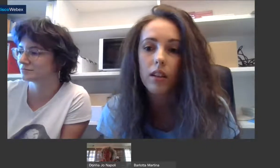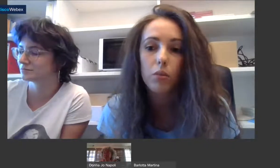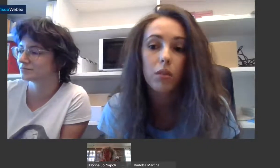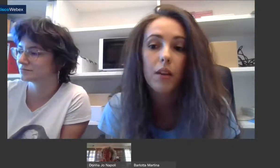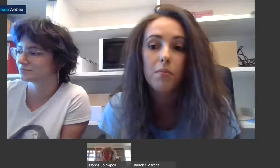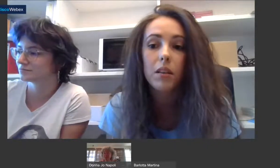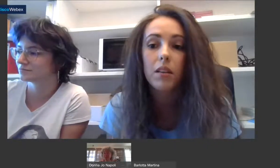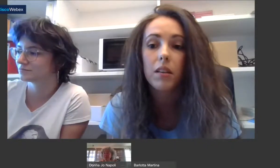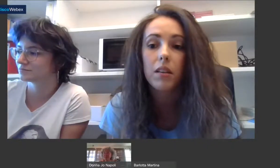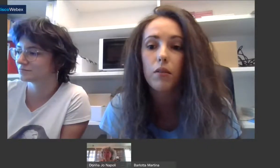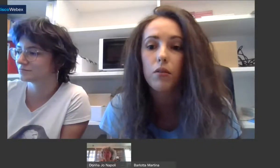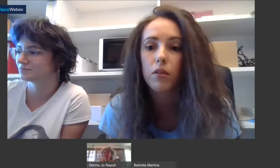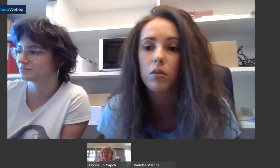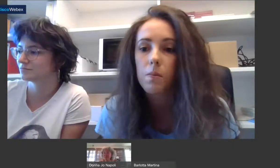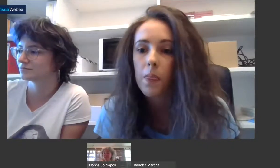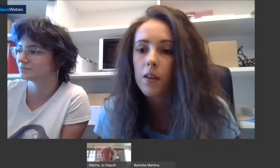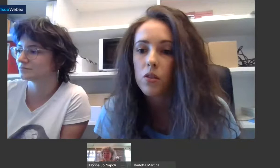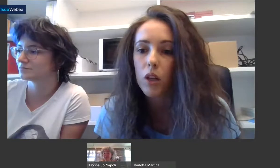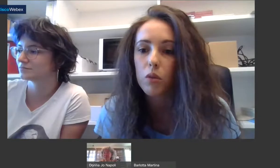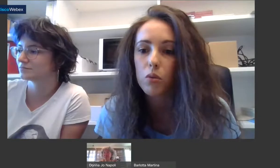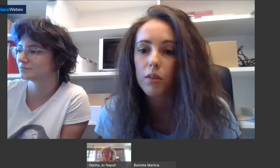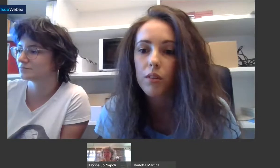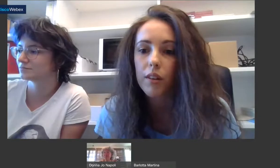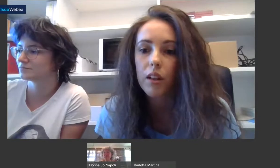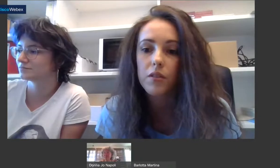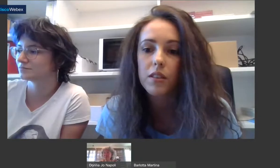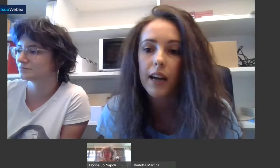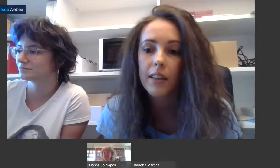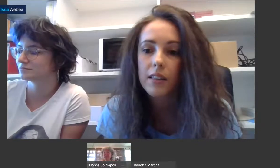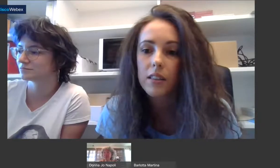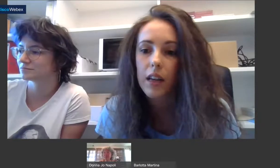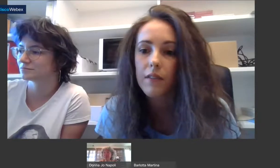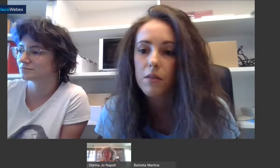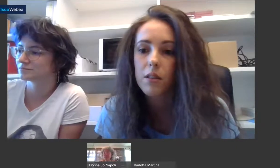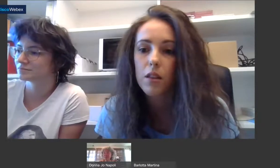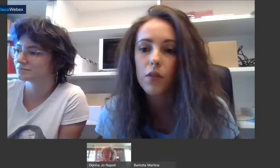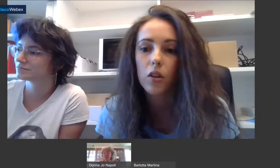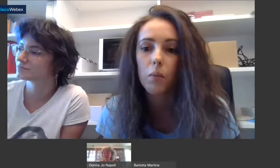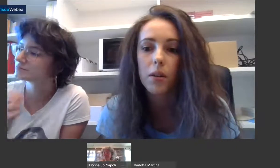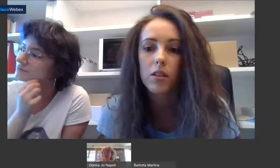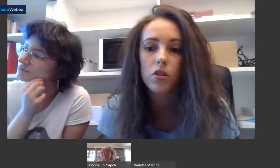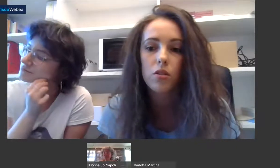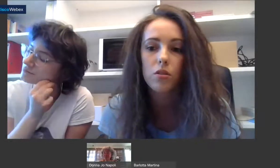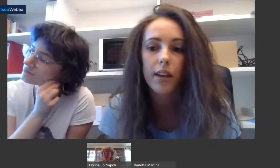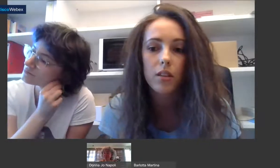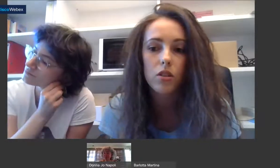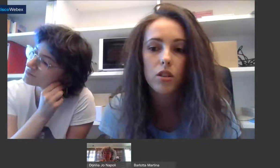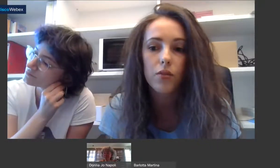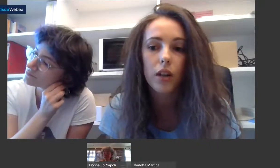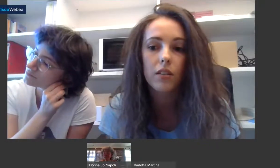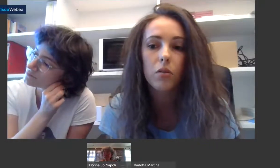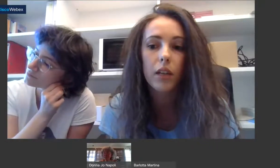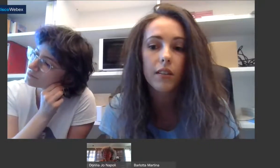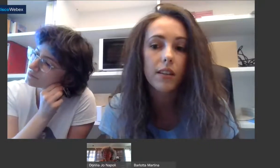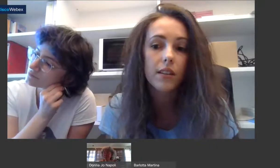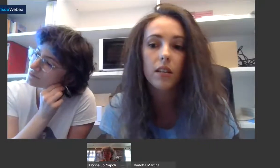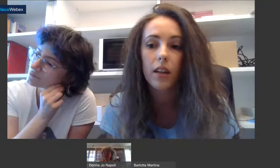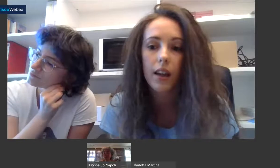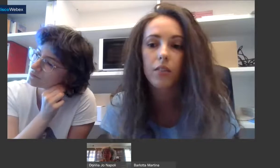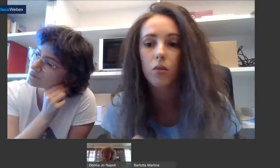would have been difficult. So I was wondering if signers have specific compensation strategies for articulating and